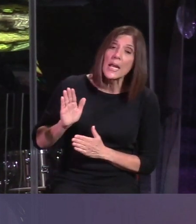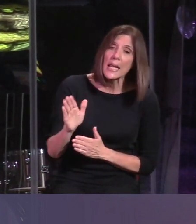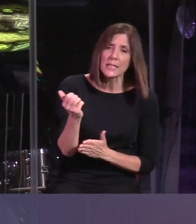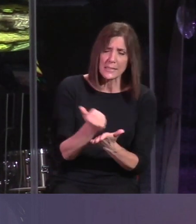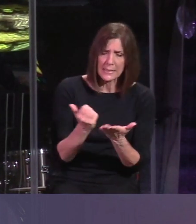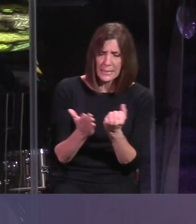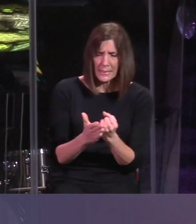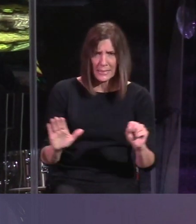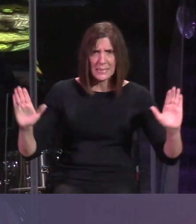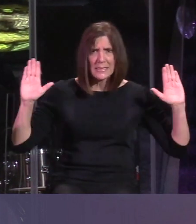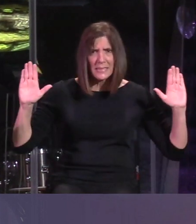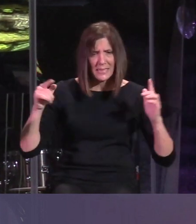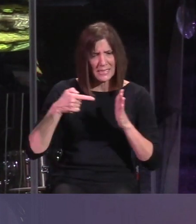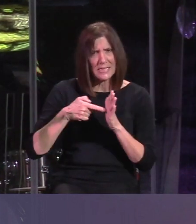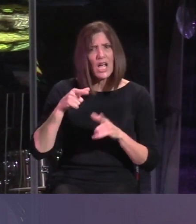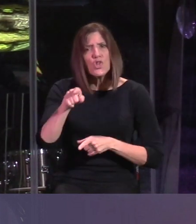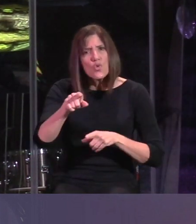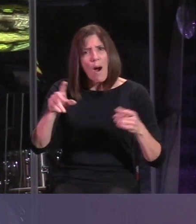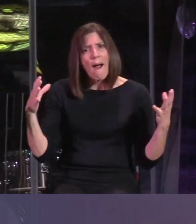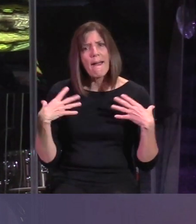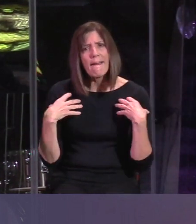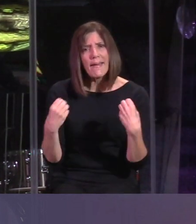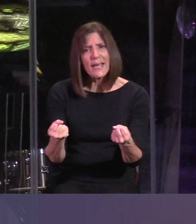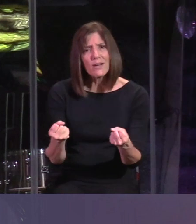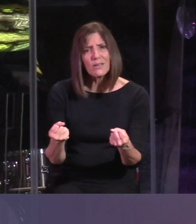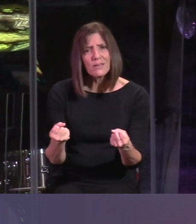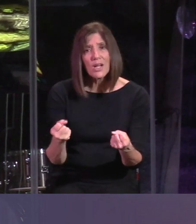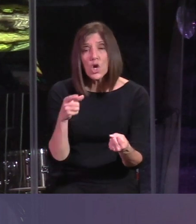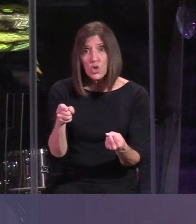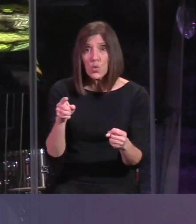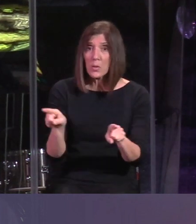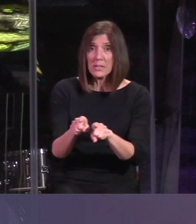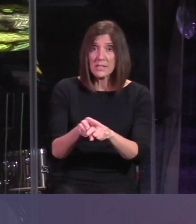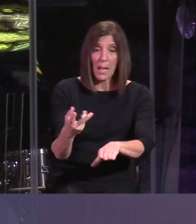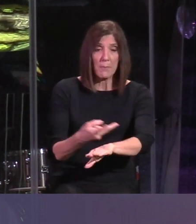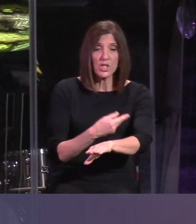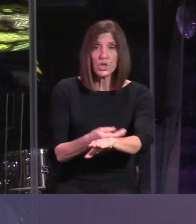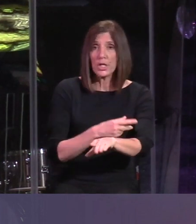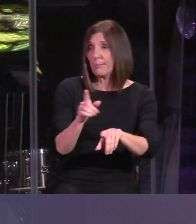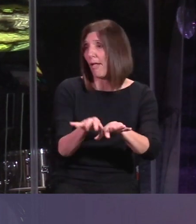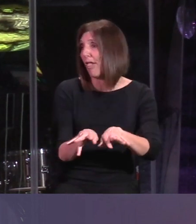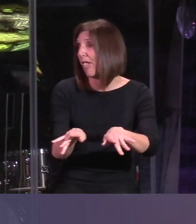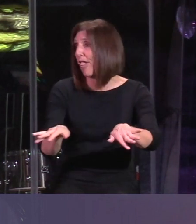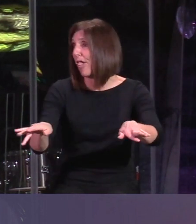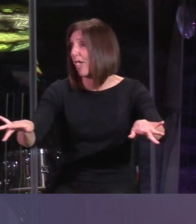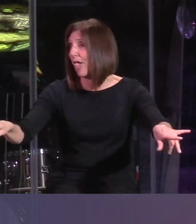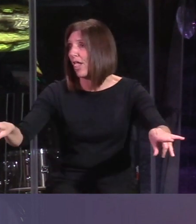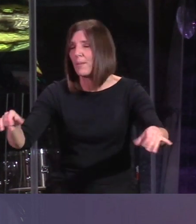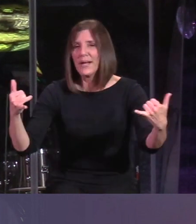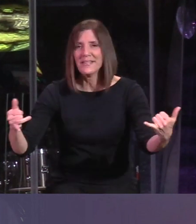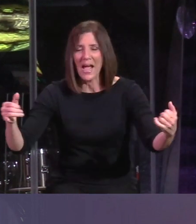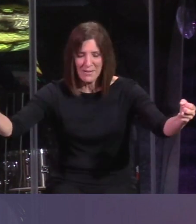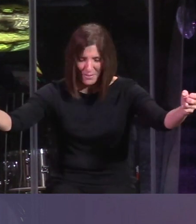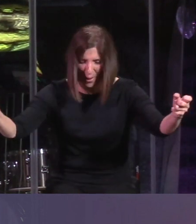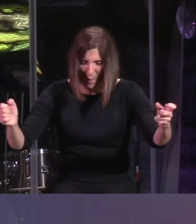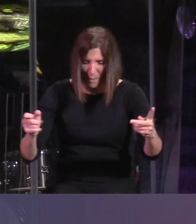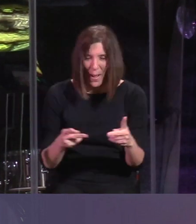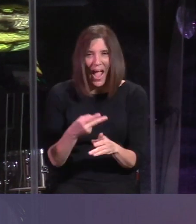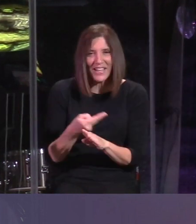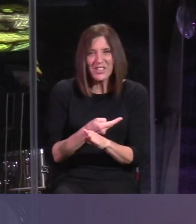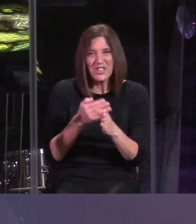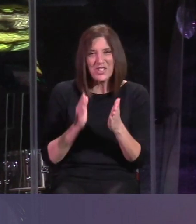you have been healed. For you were straying like sheep, but have now returned to the shepherd